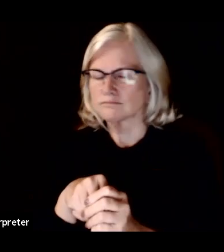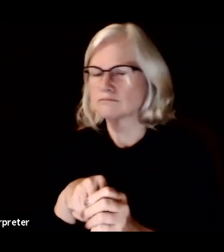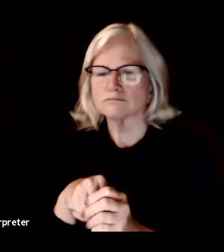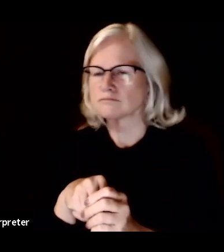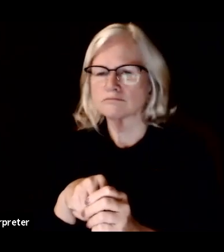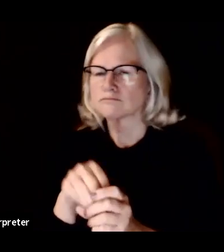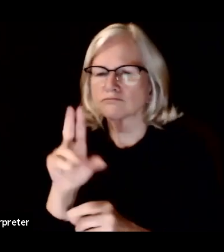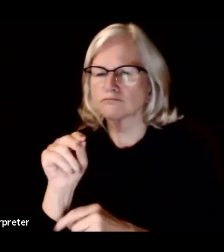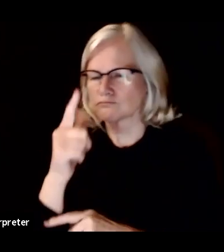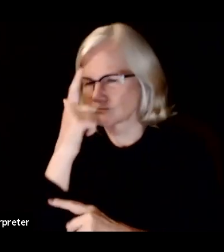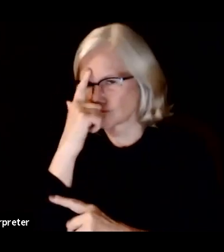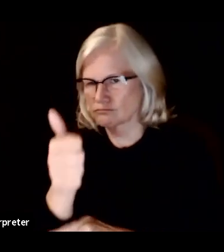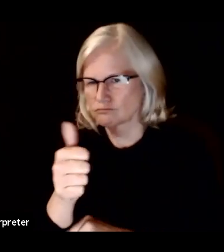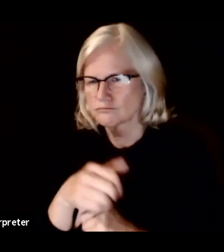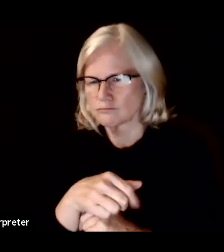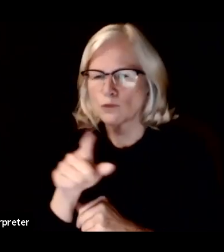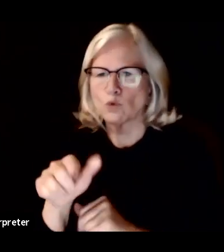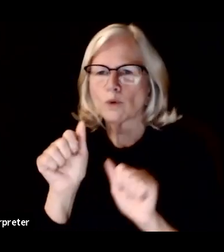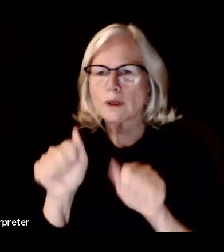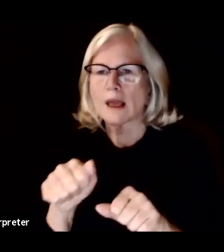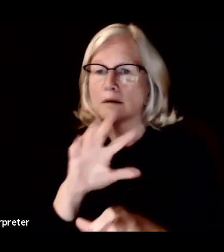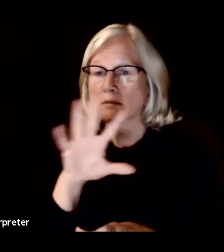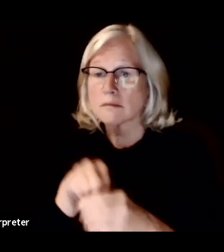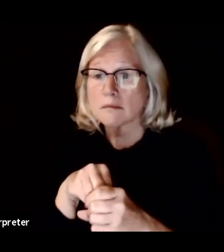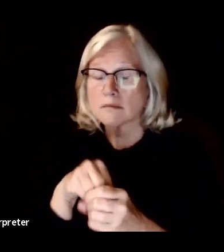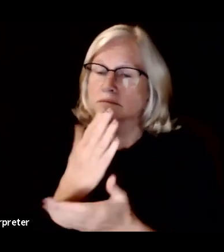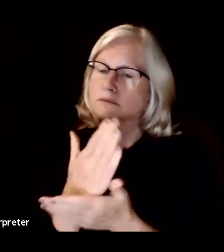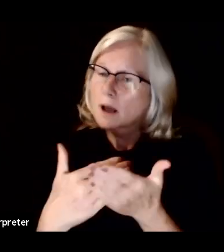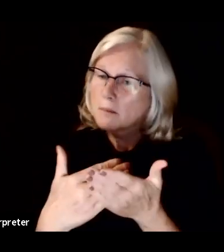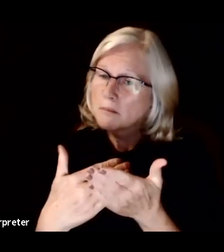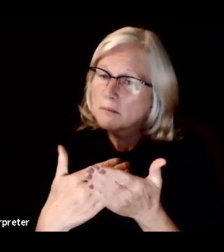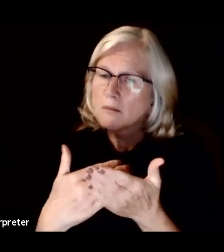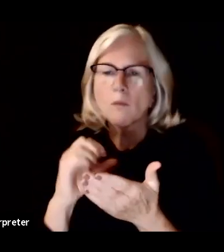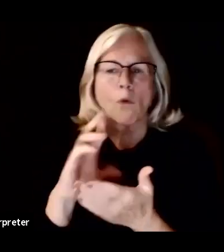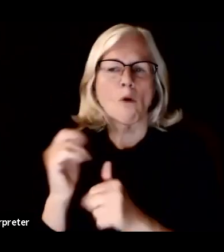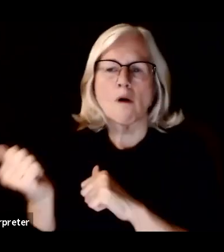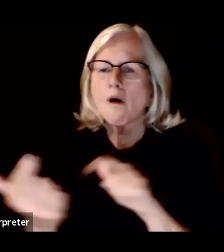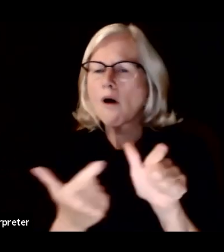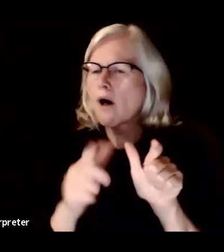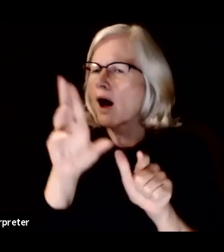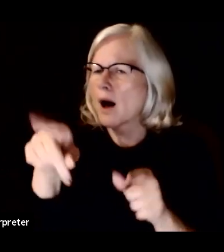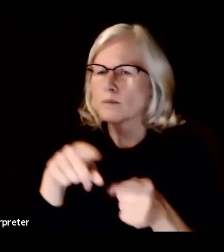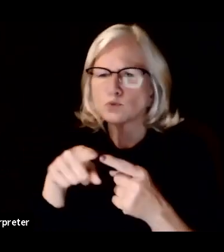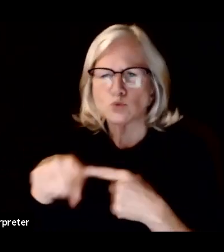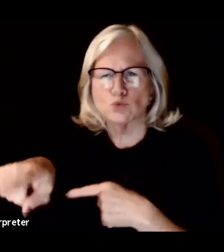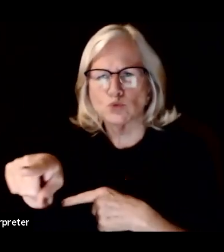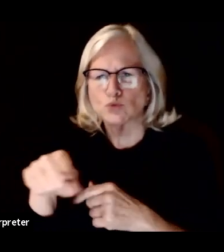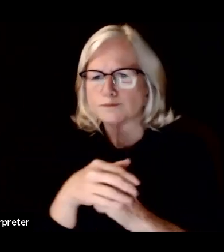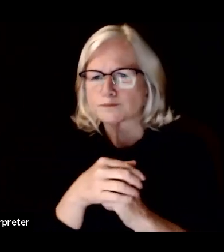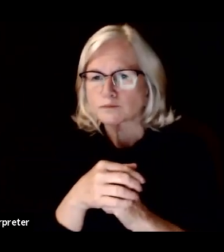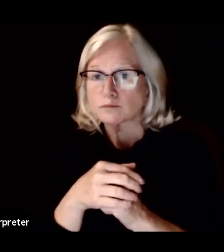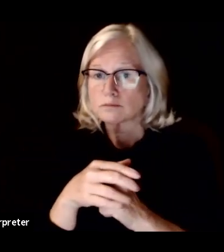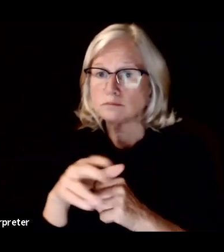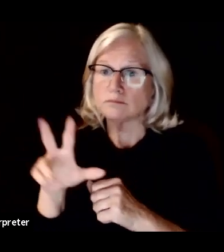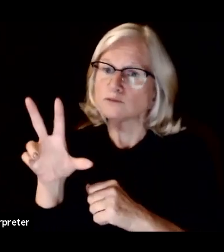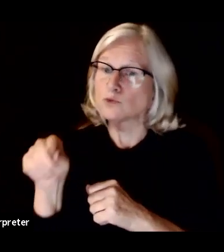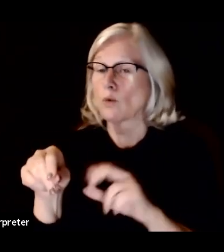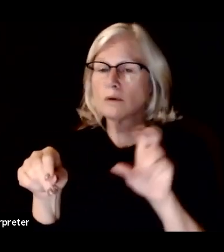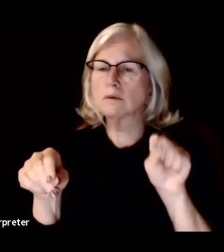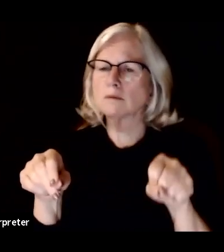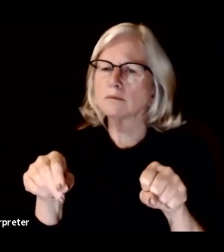the survey. All information will be kept private. There are lots of opportunities for people to get